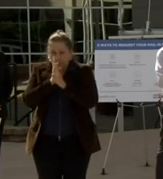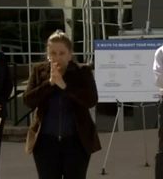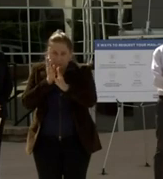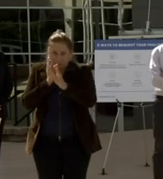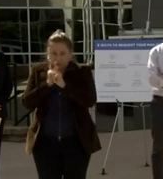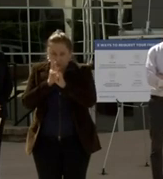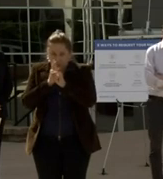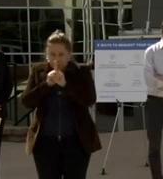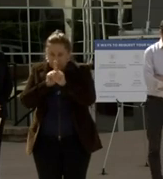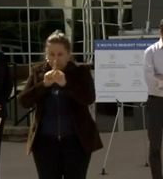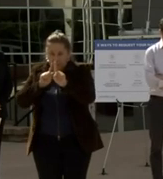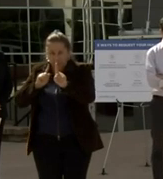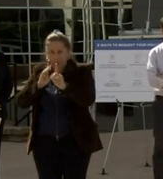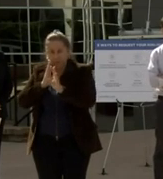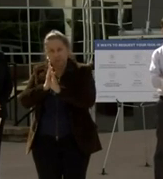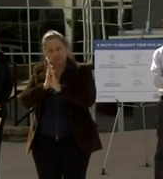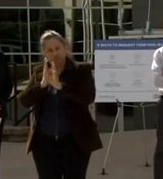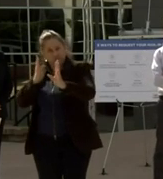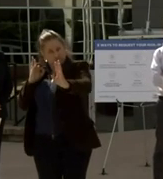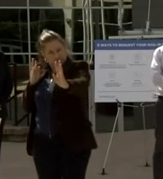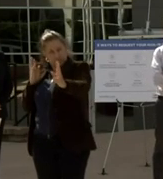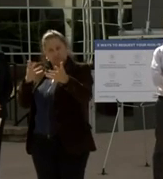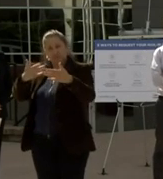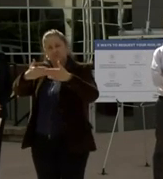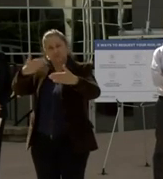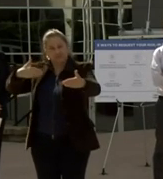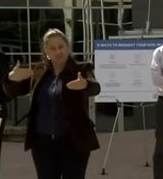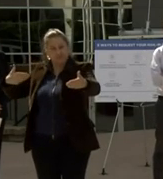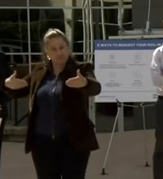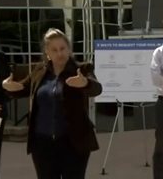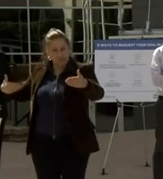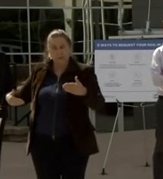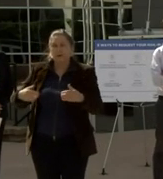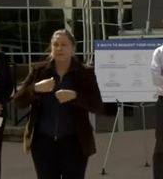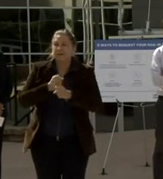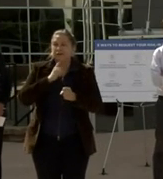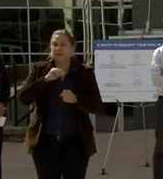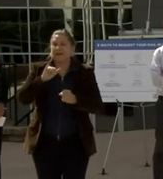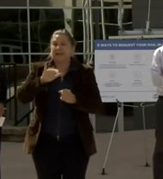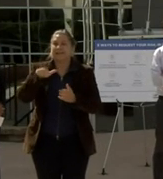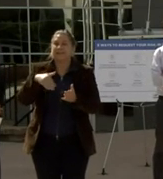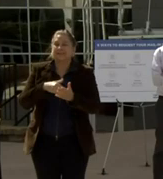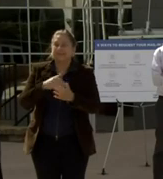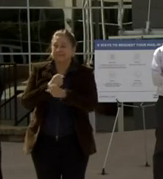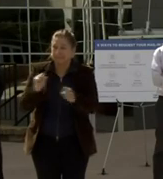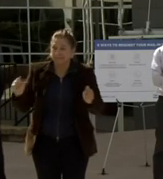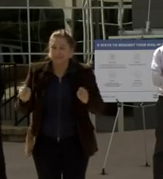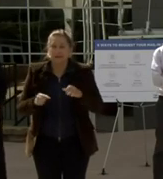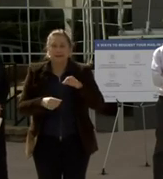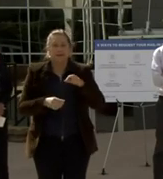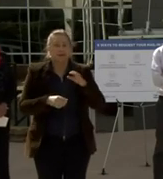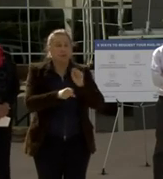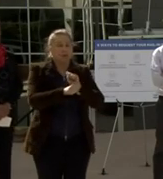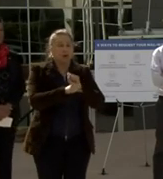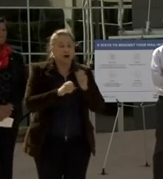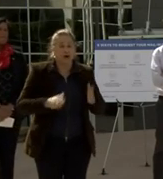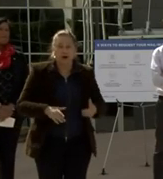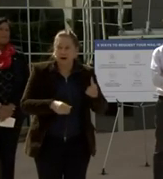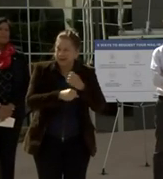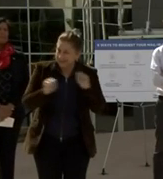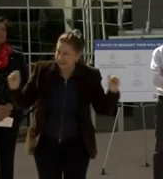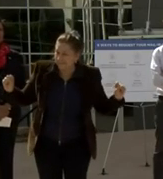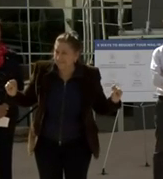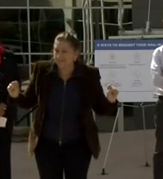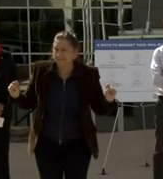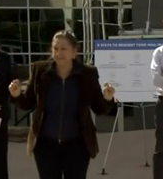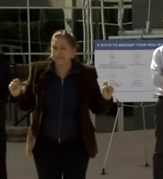will use at each vote center to ensure voter and poll worker safety, we again strongly encourage each voter